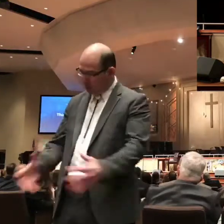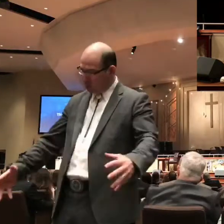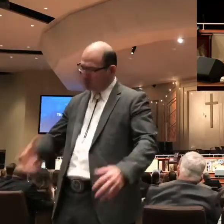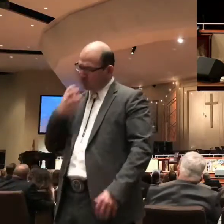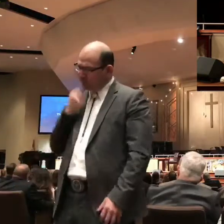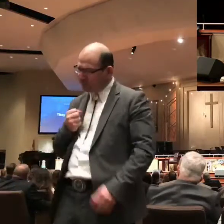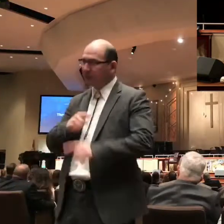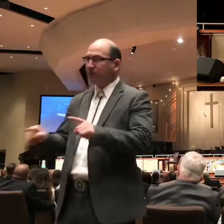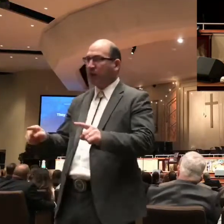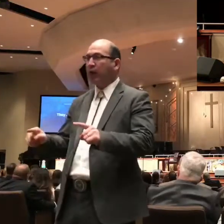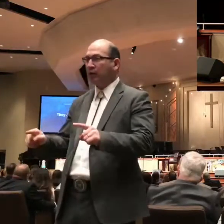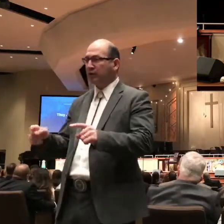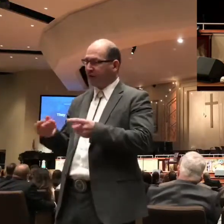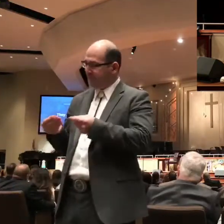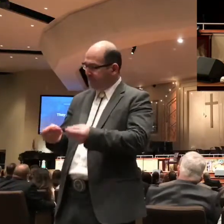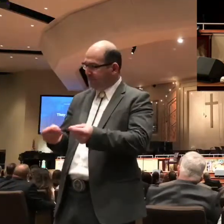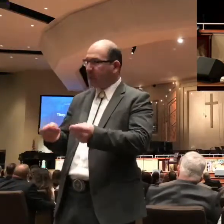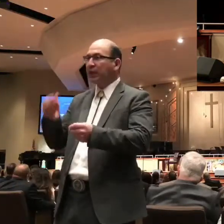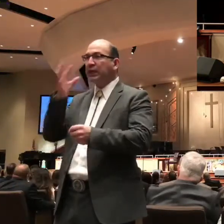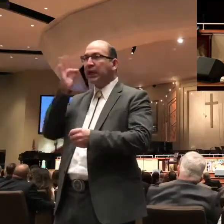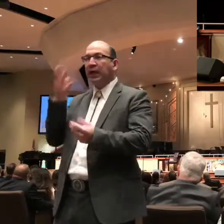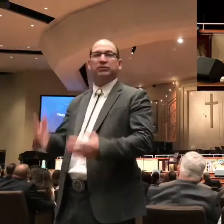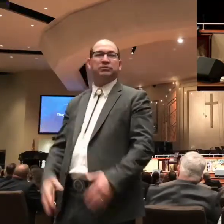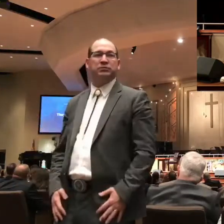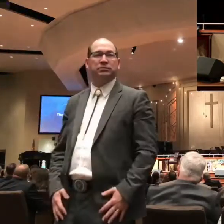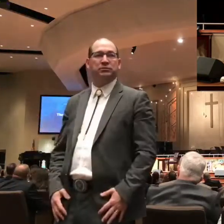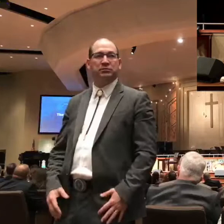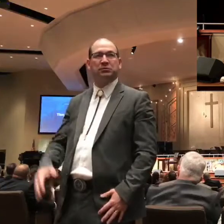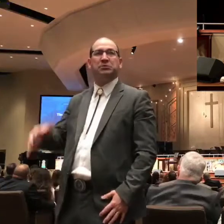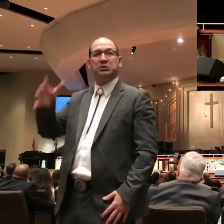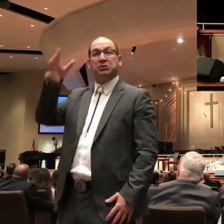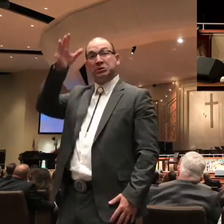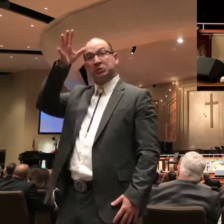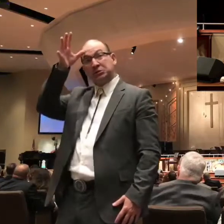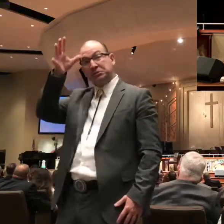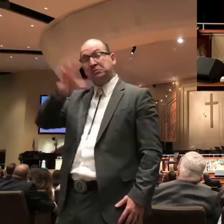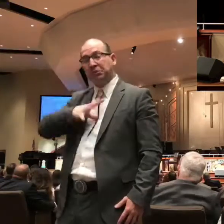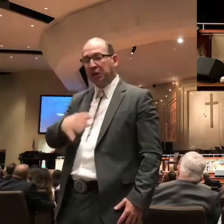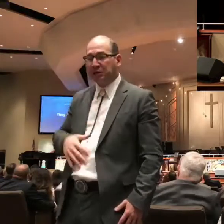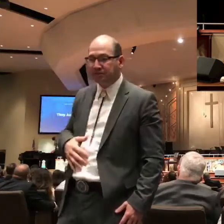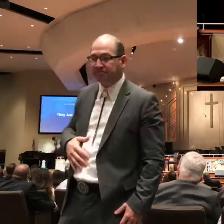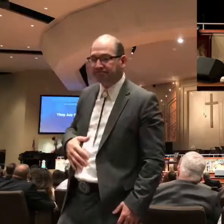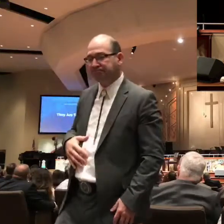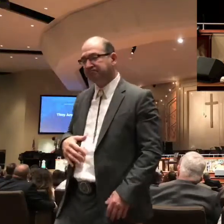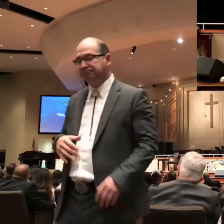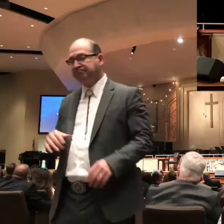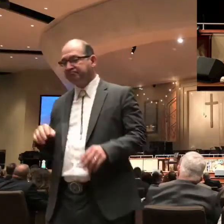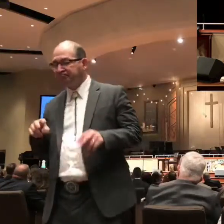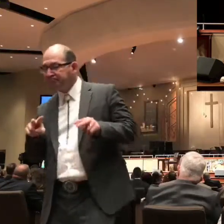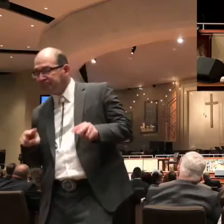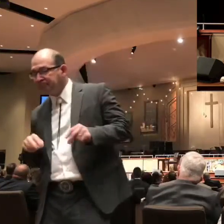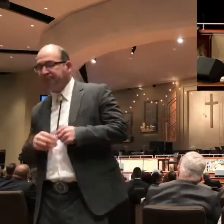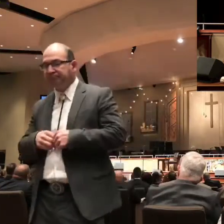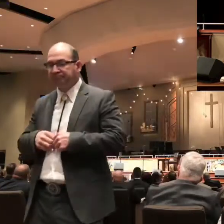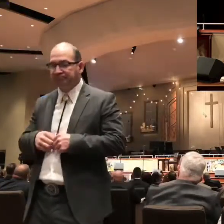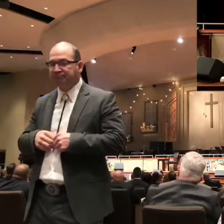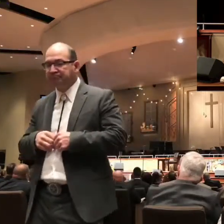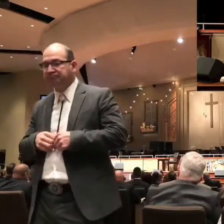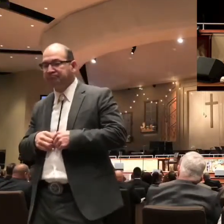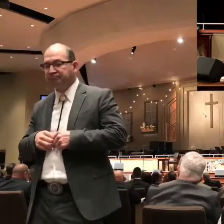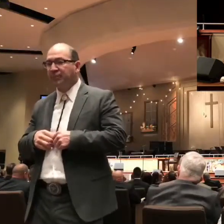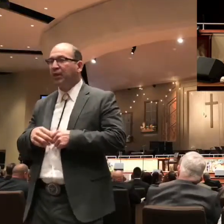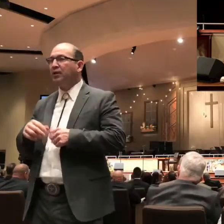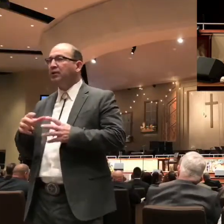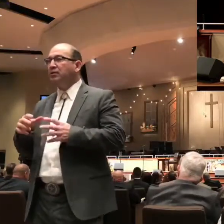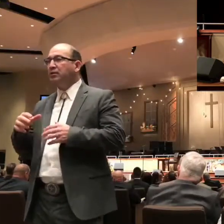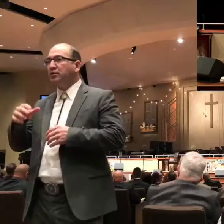this particular man that was there as the manager of the store, he was watching over the store when a customer came in. And the customer came in and